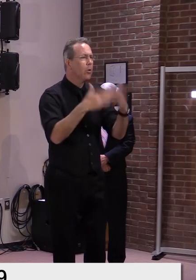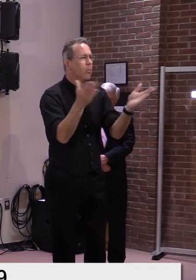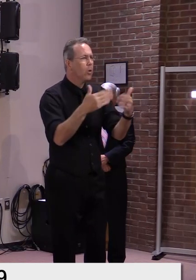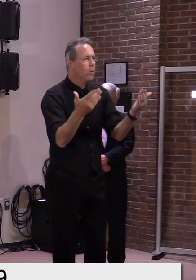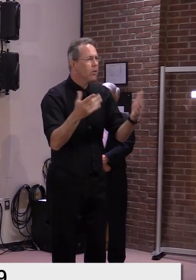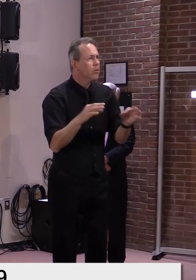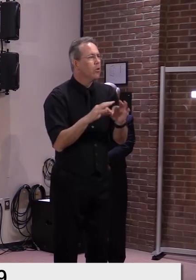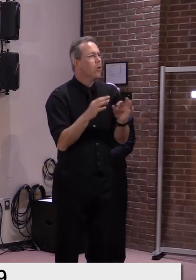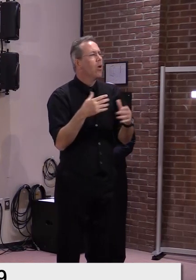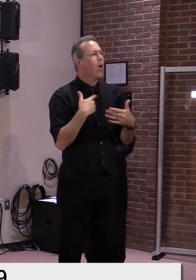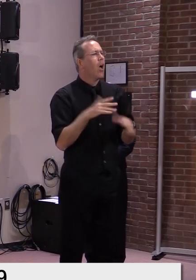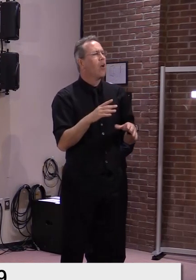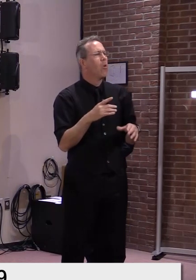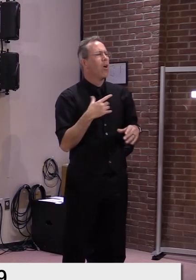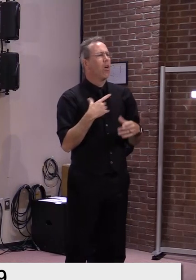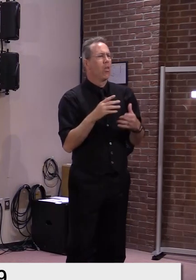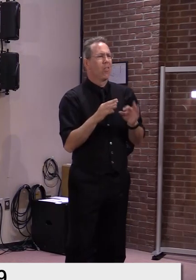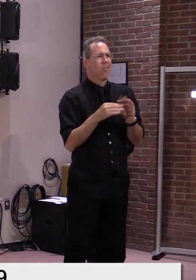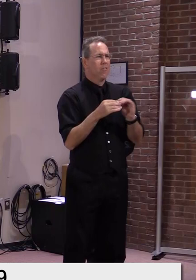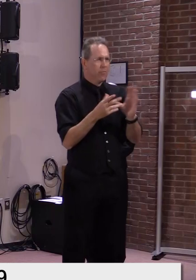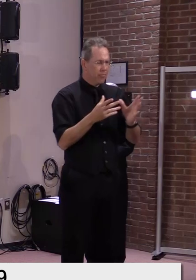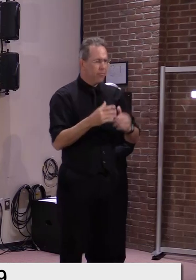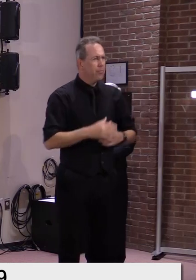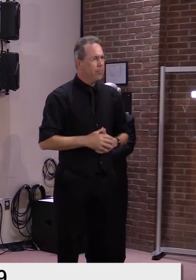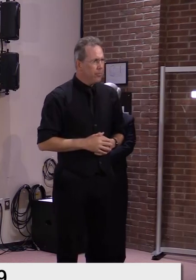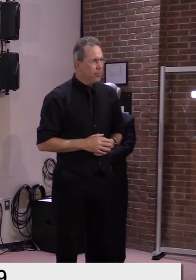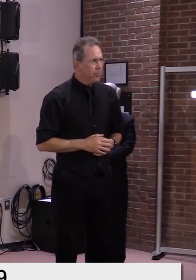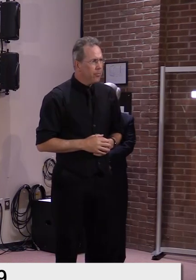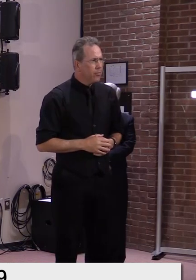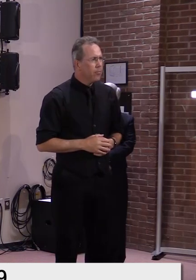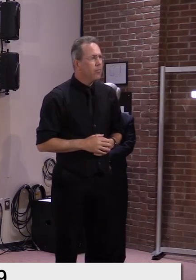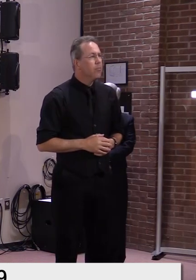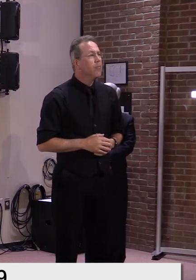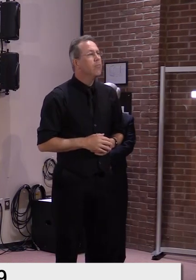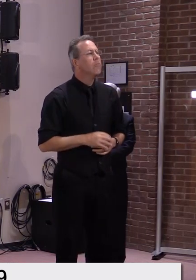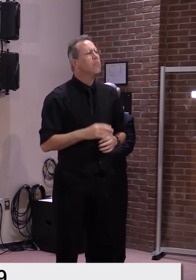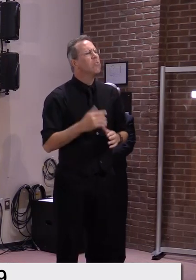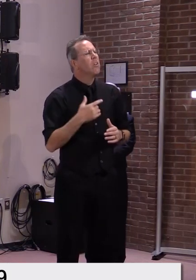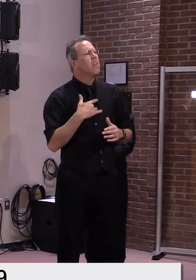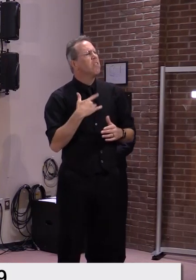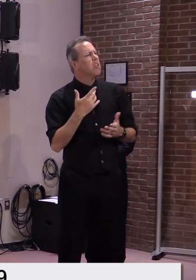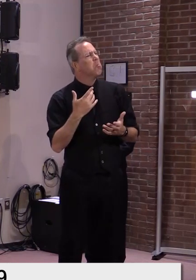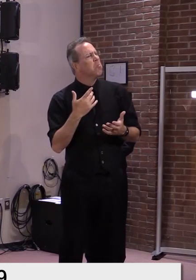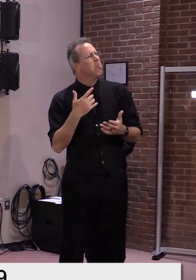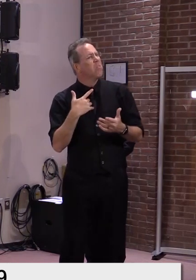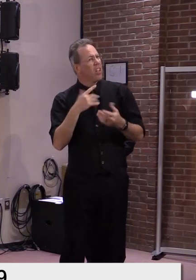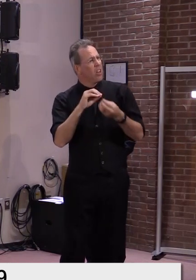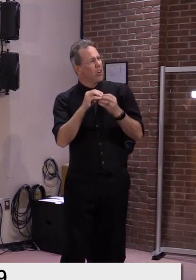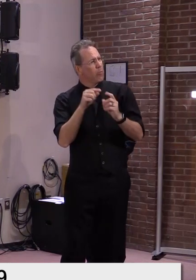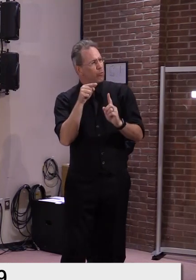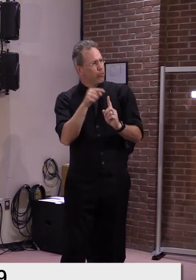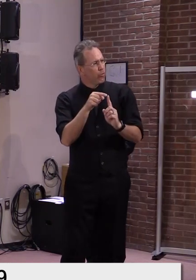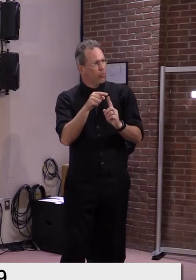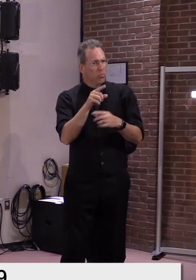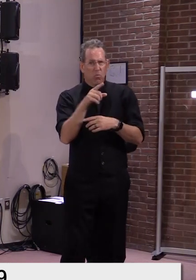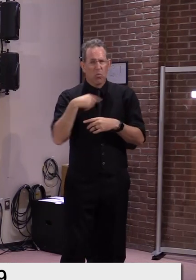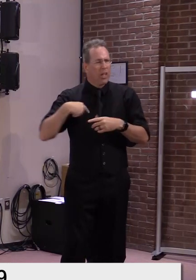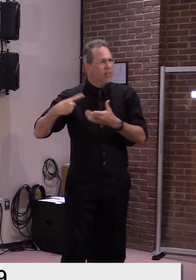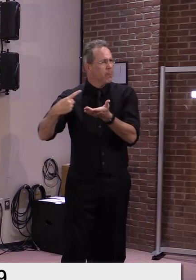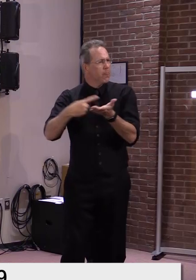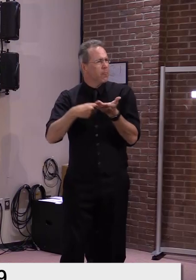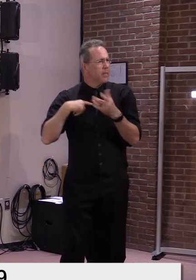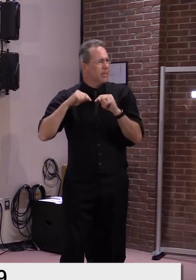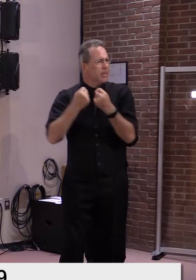I decided that we needed a goal, and we decided 80% single dose, at least commit to getting